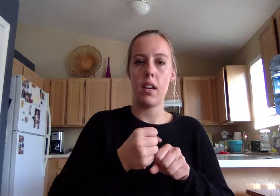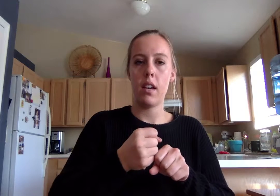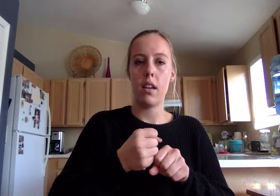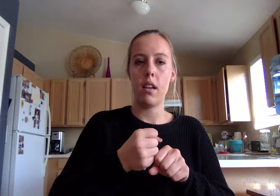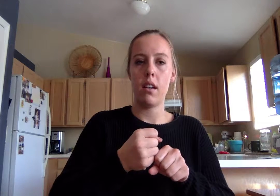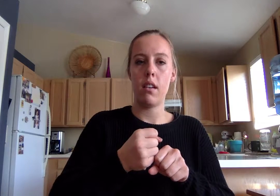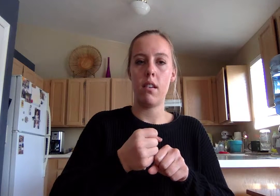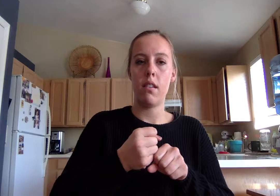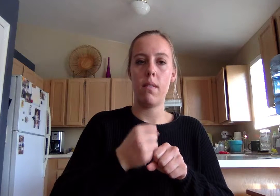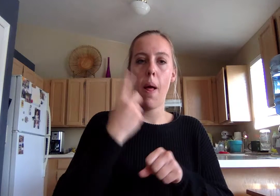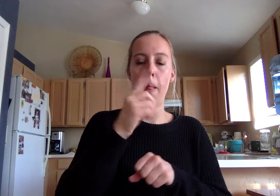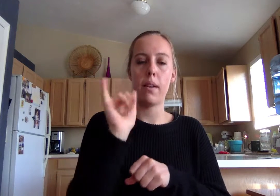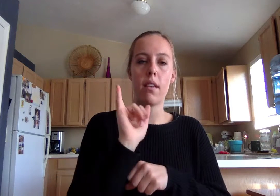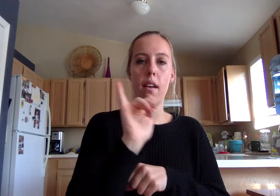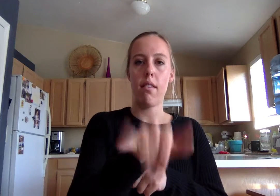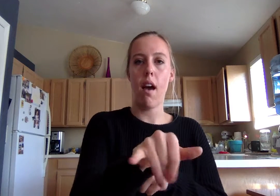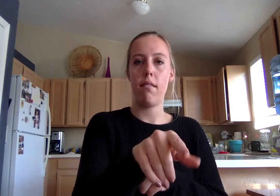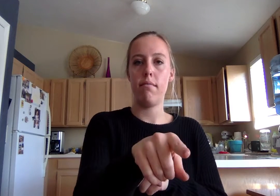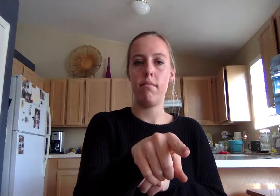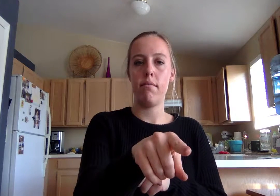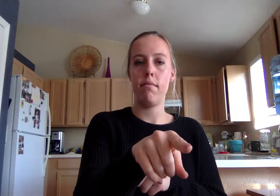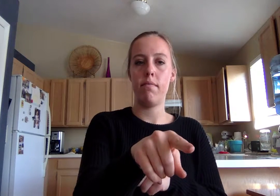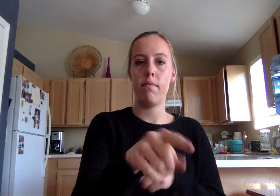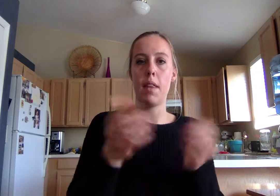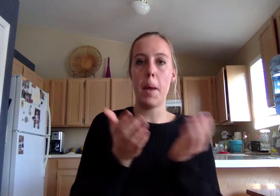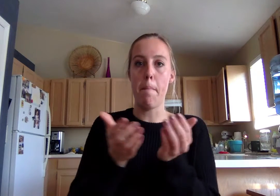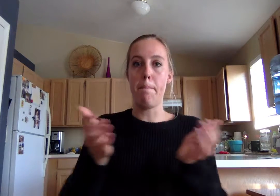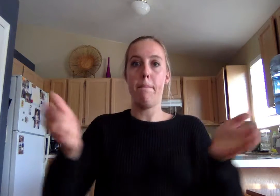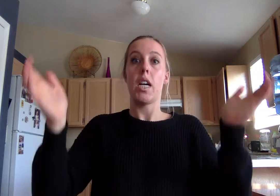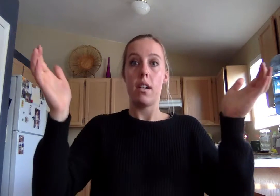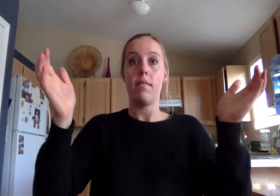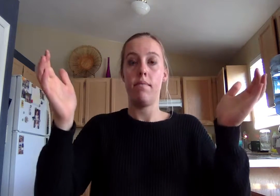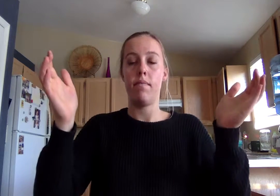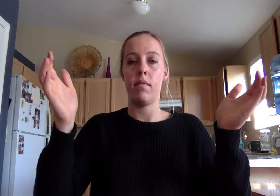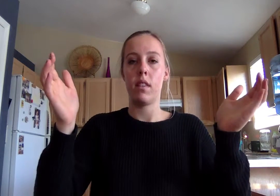something like this. A nice big bowl with this low patty of clay.